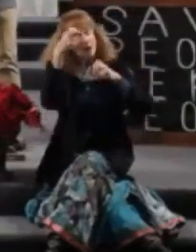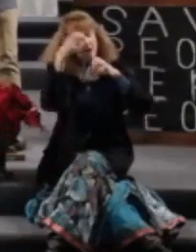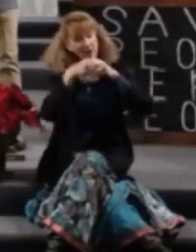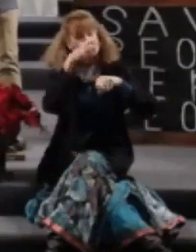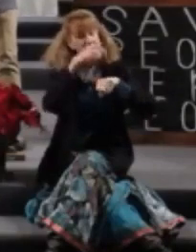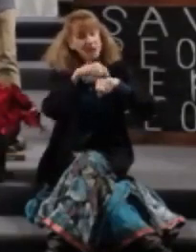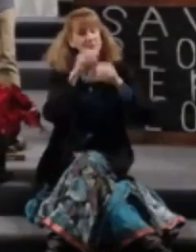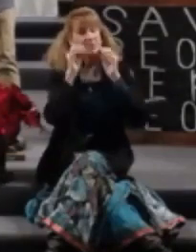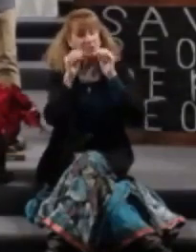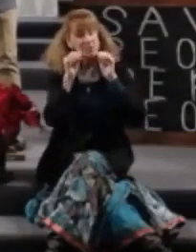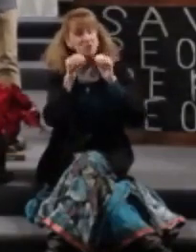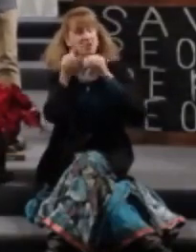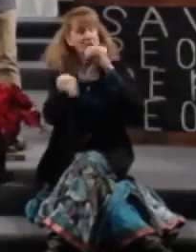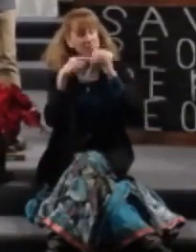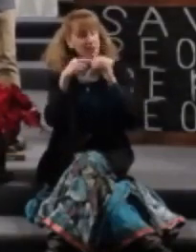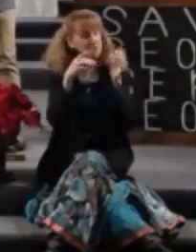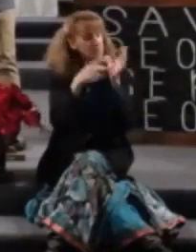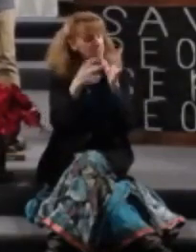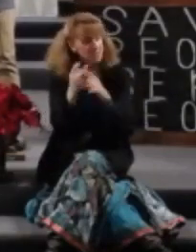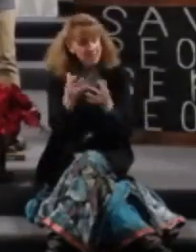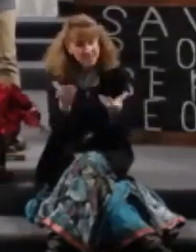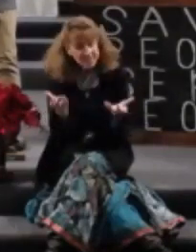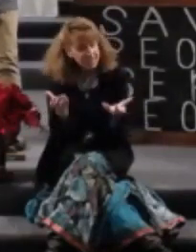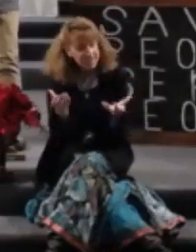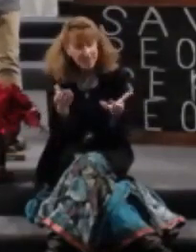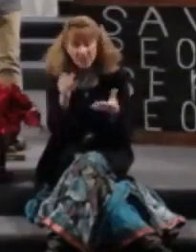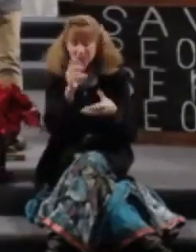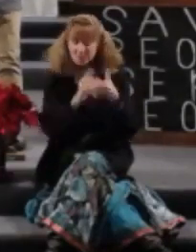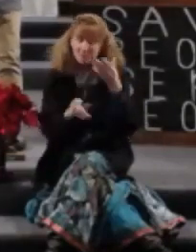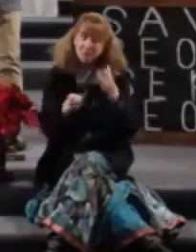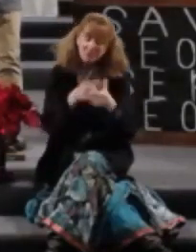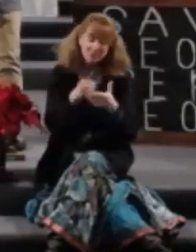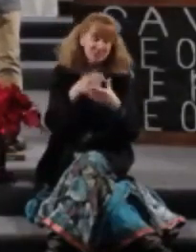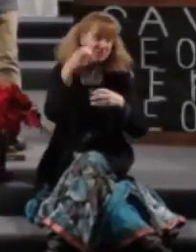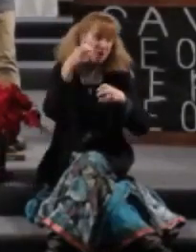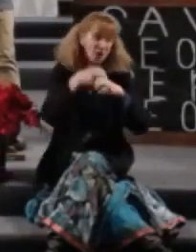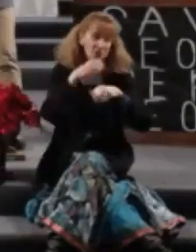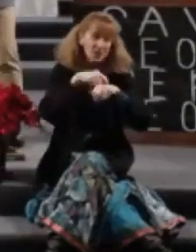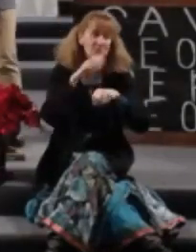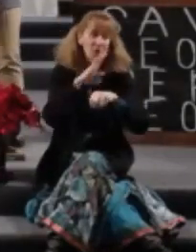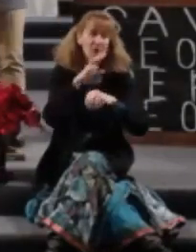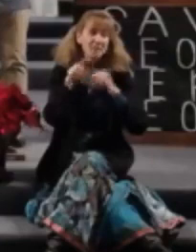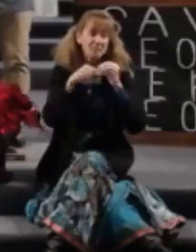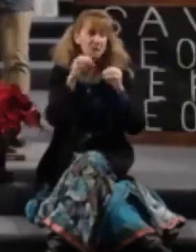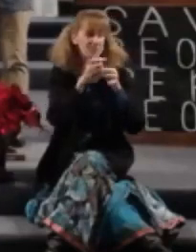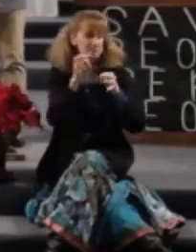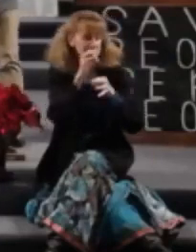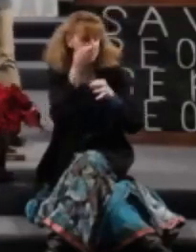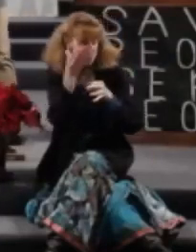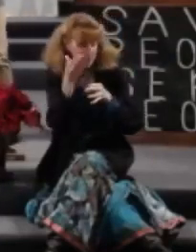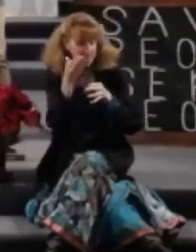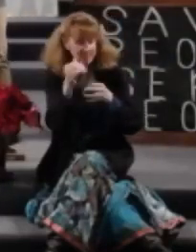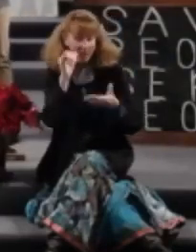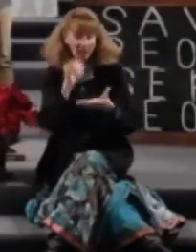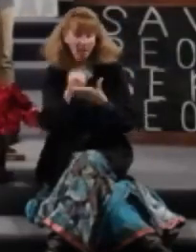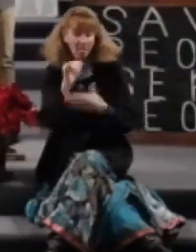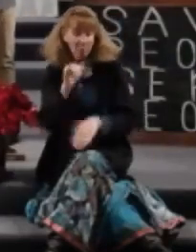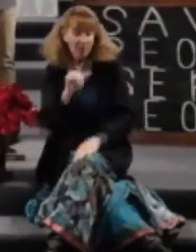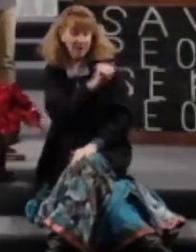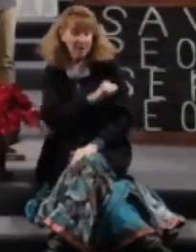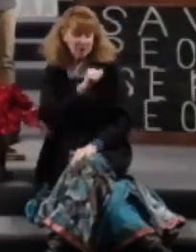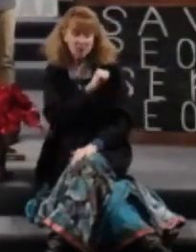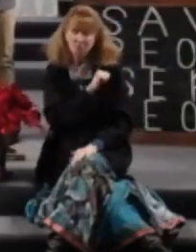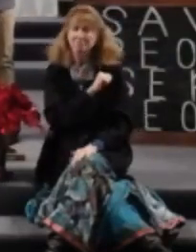Bible or God or Jesus or just about anything spiritual. And actually, that attitude is